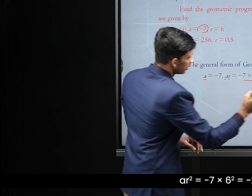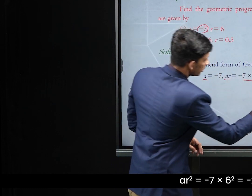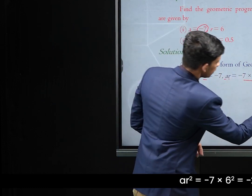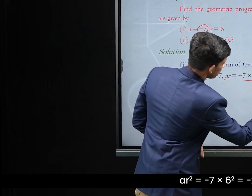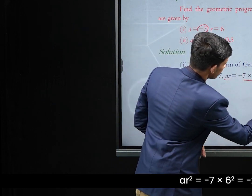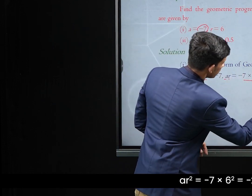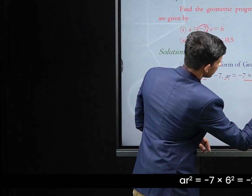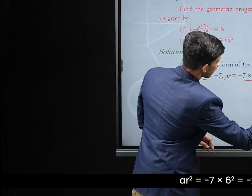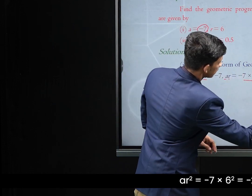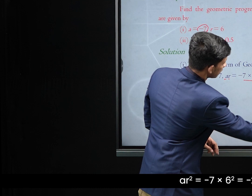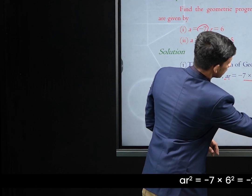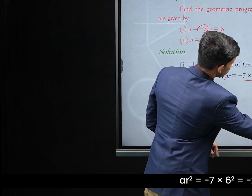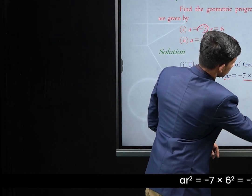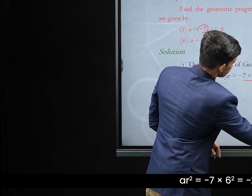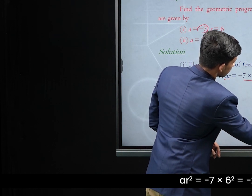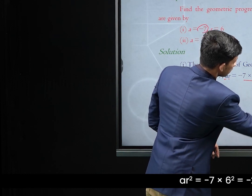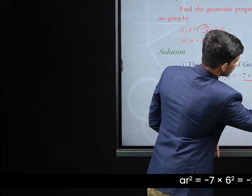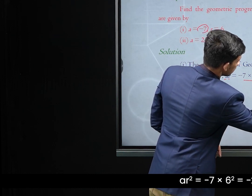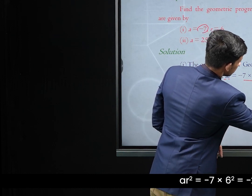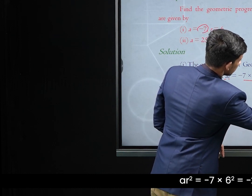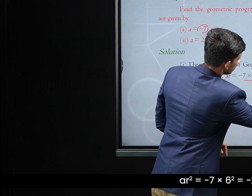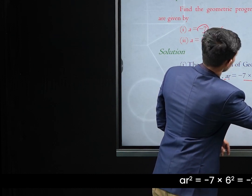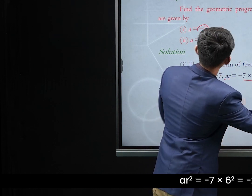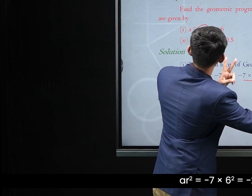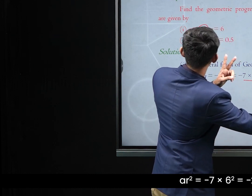to minus 7 into 6 square,